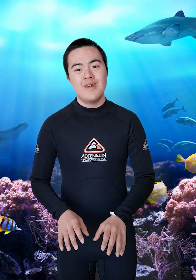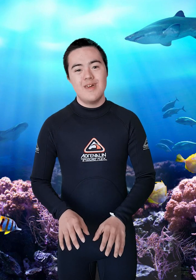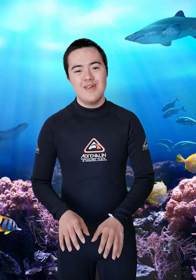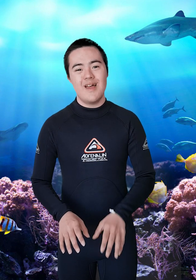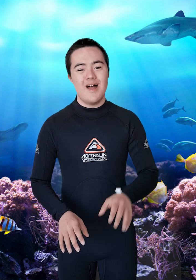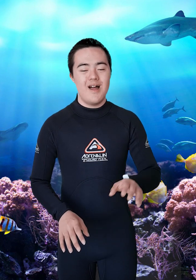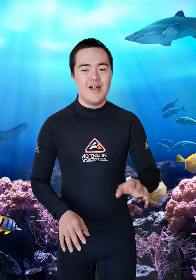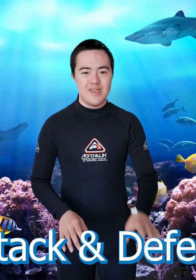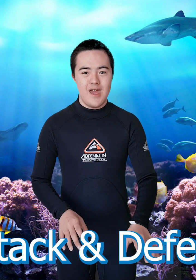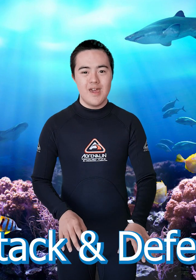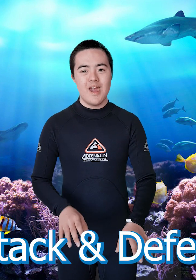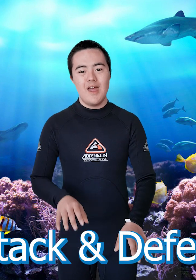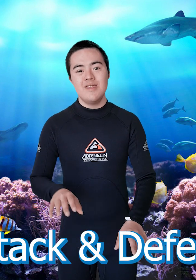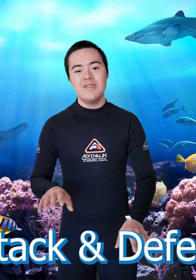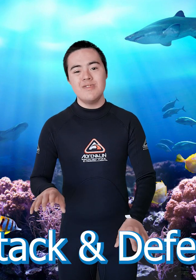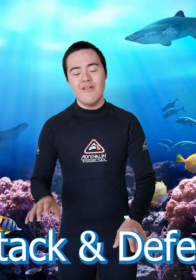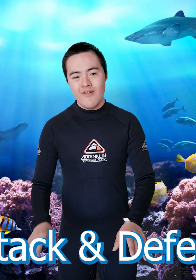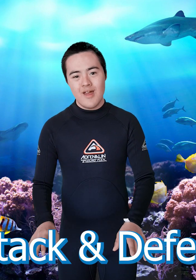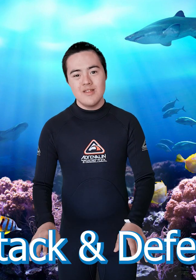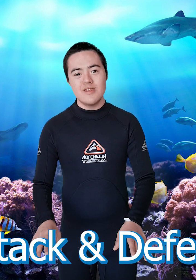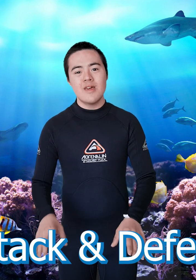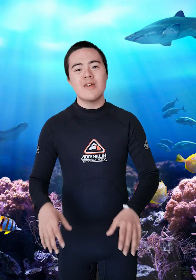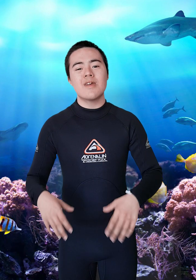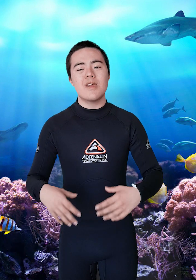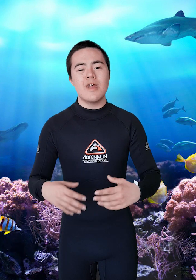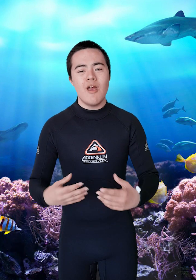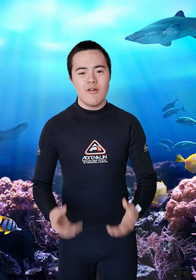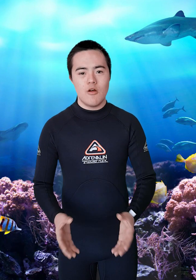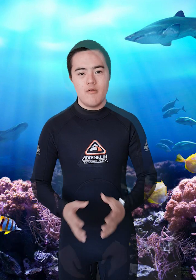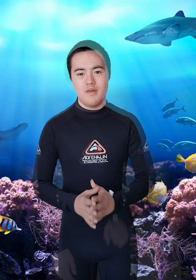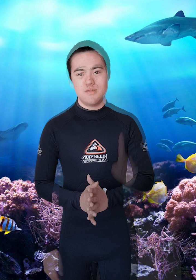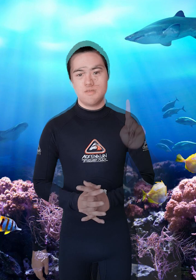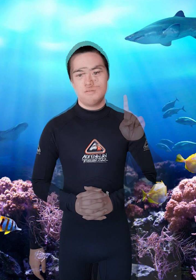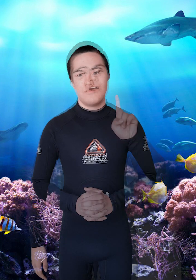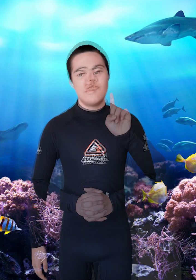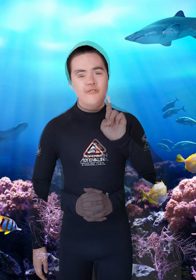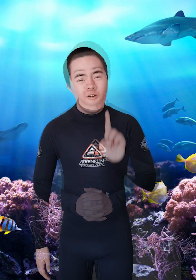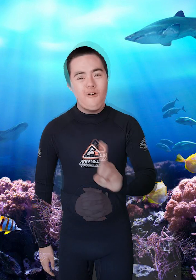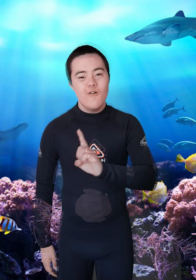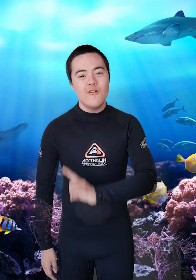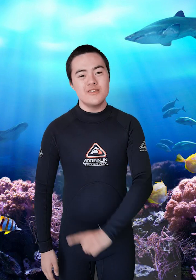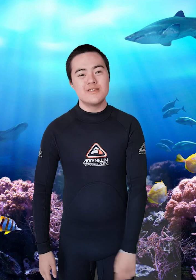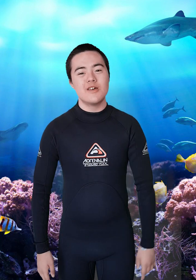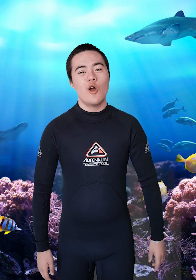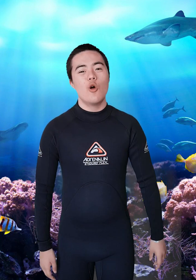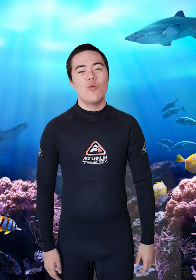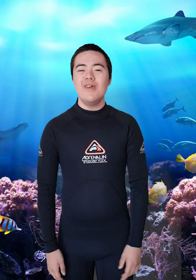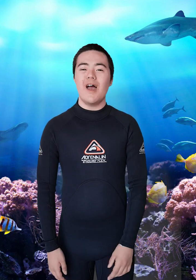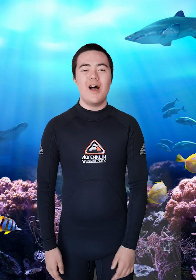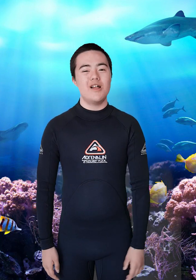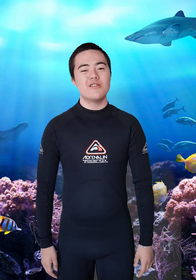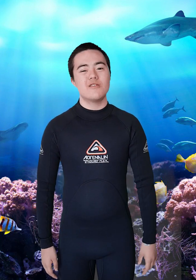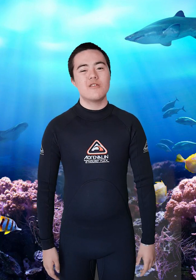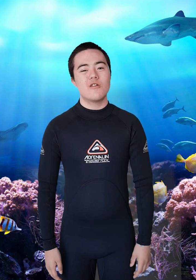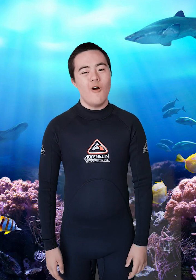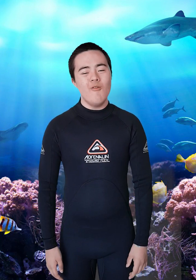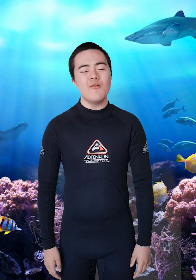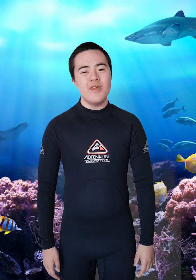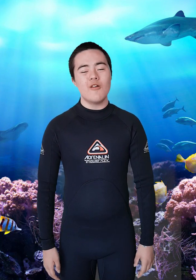in attack and defense categories. First, we are going to be